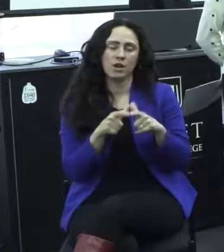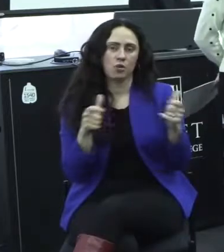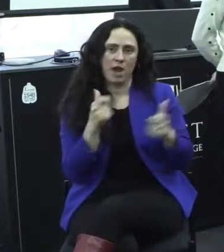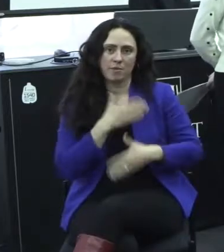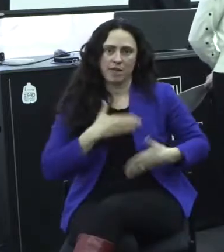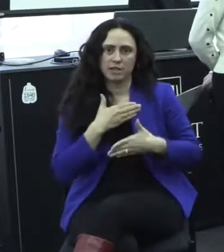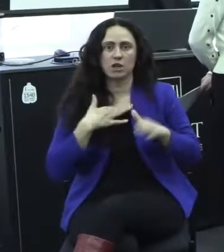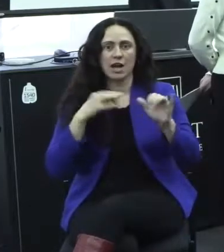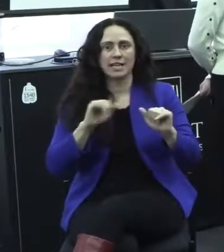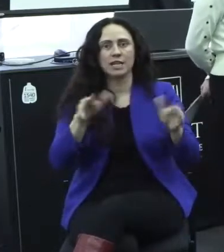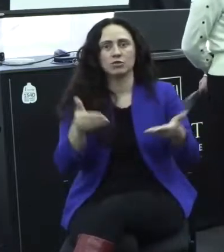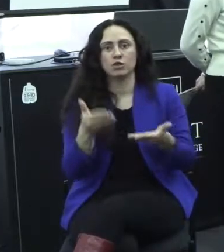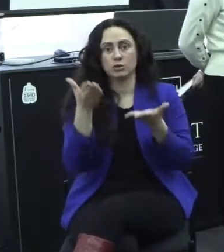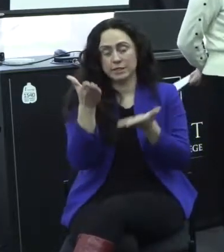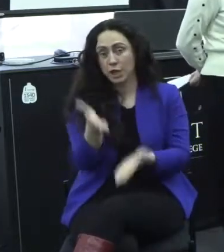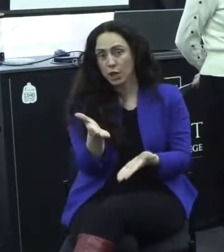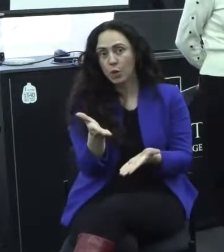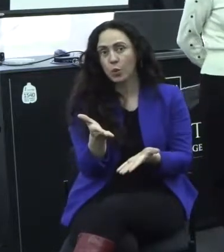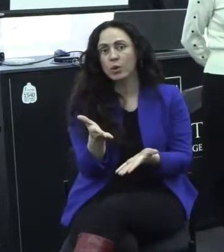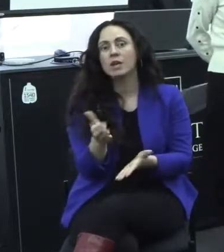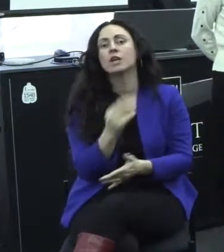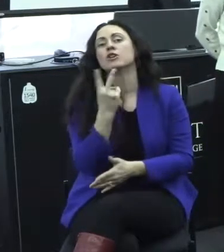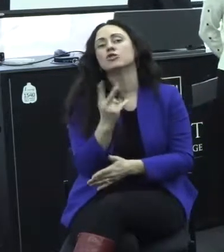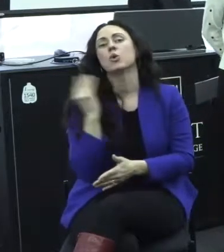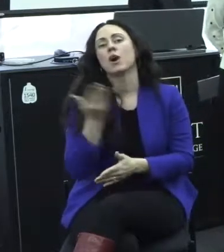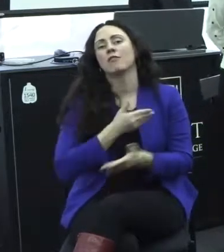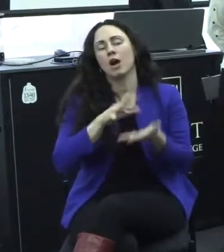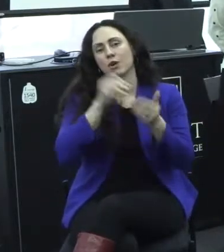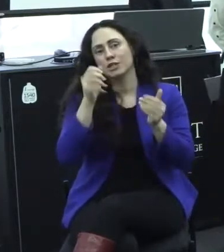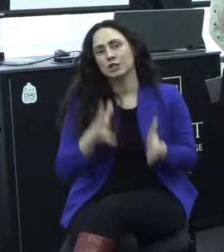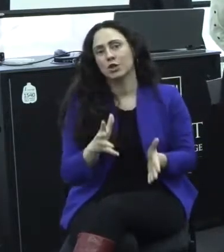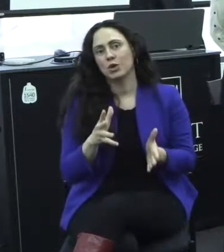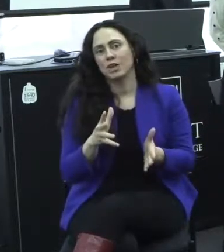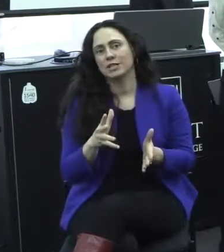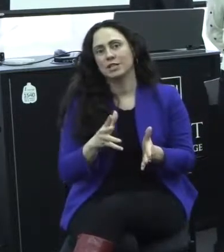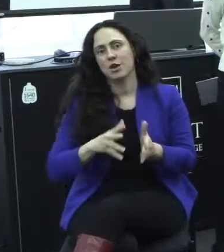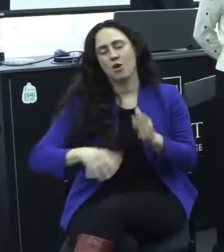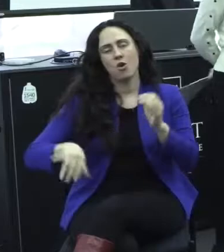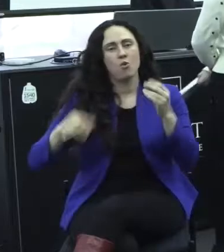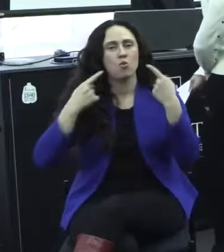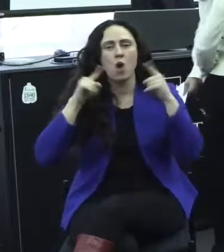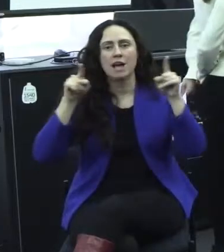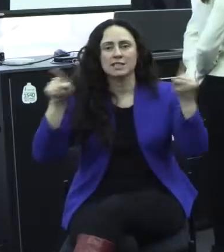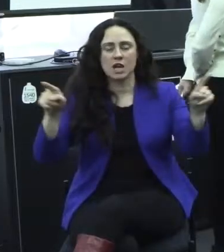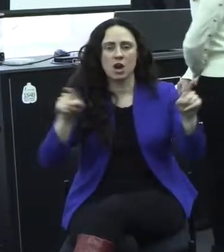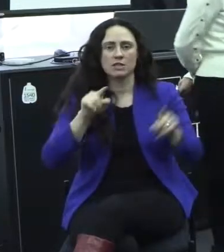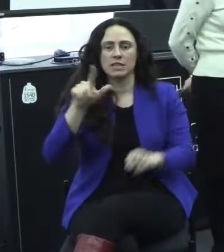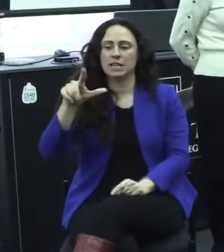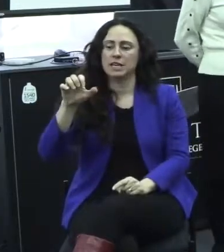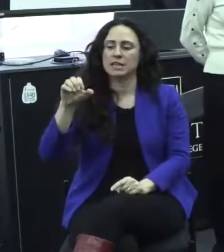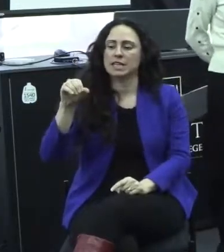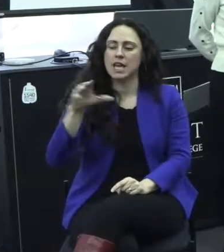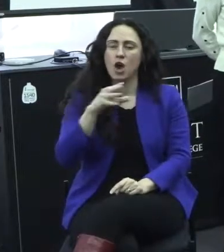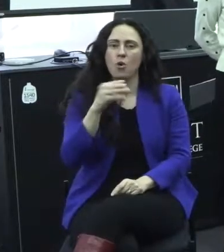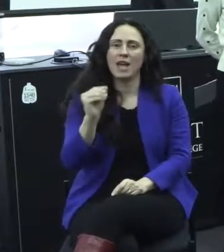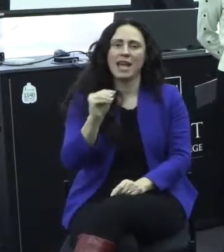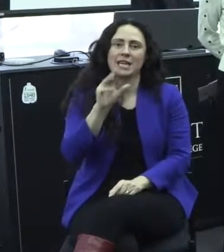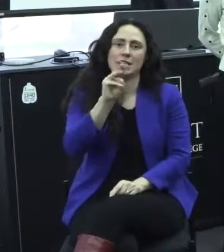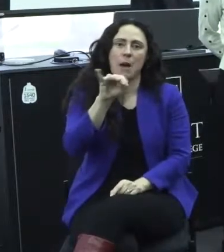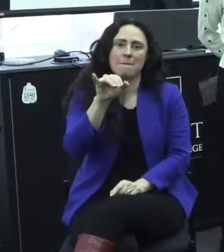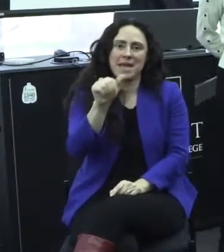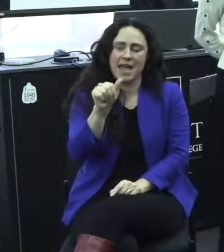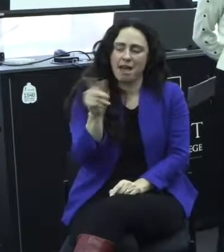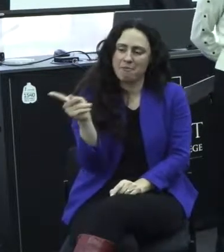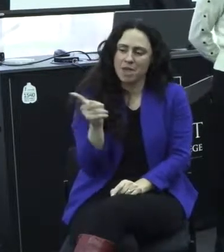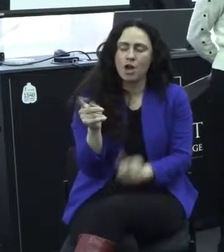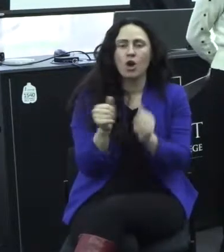get to introduce to you two of our student rock stars, Leo and Mia,